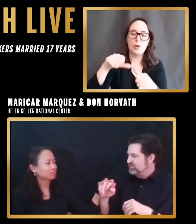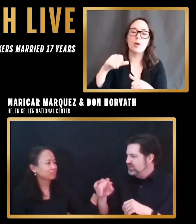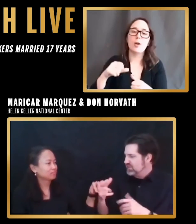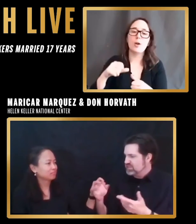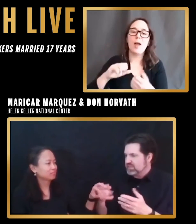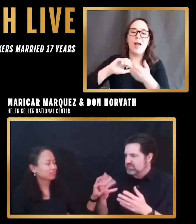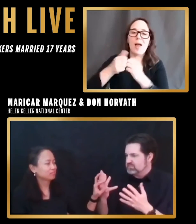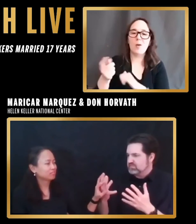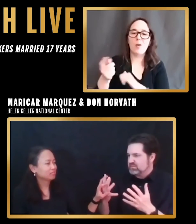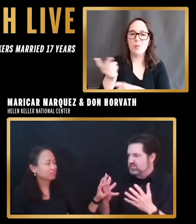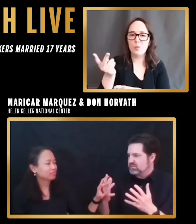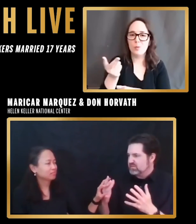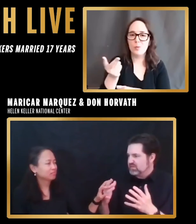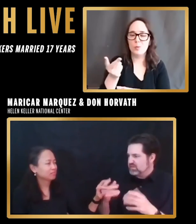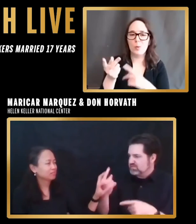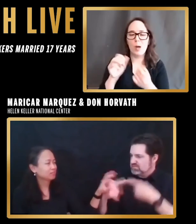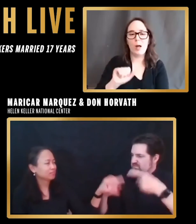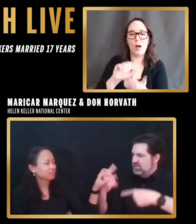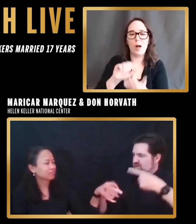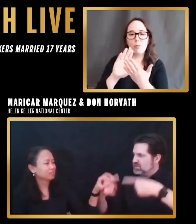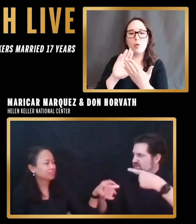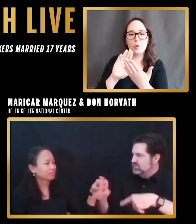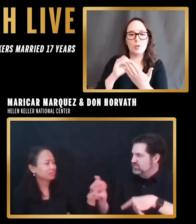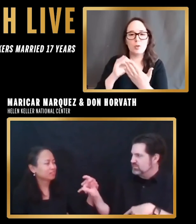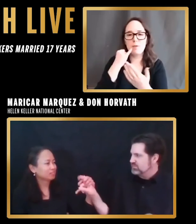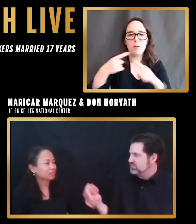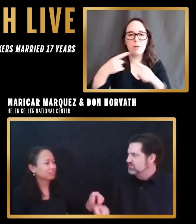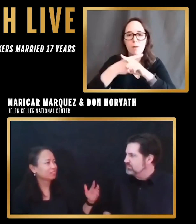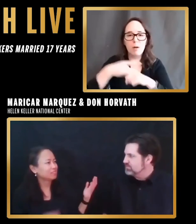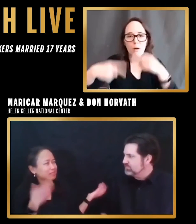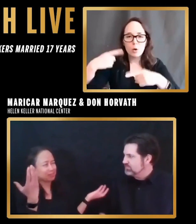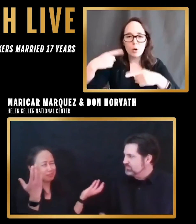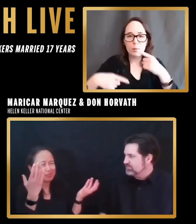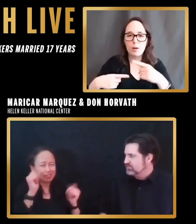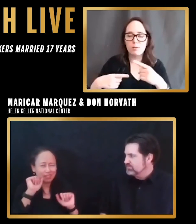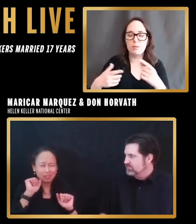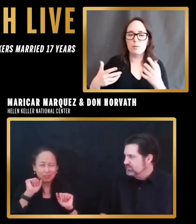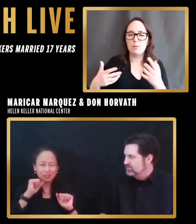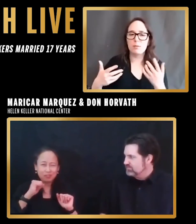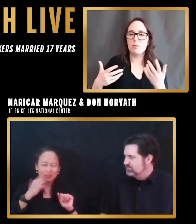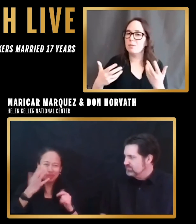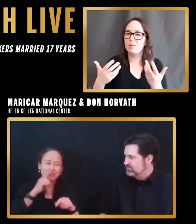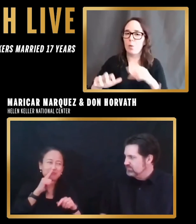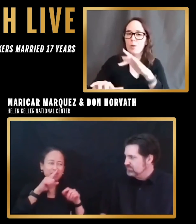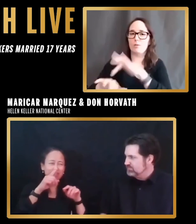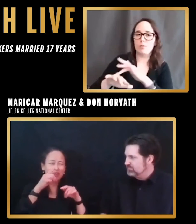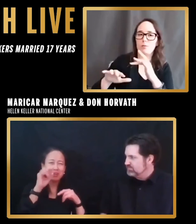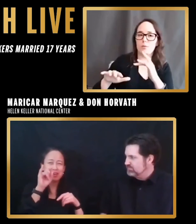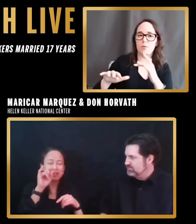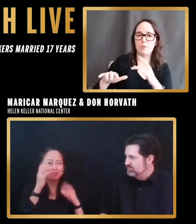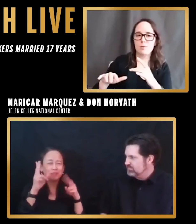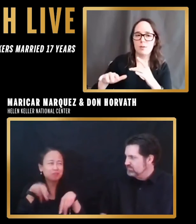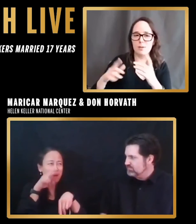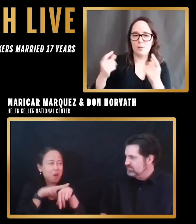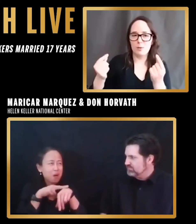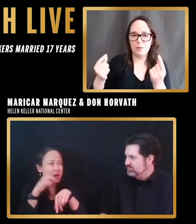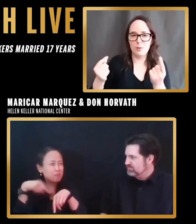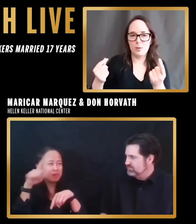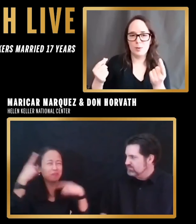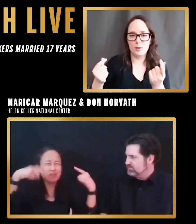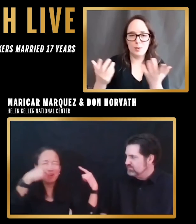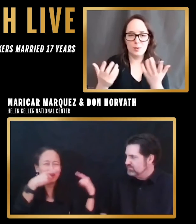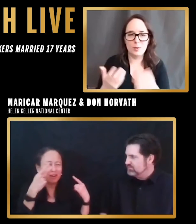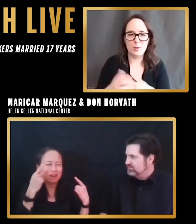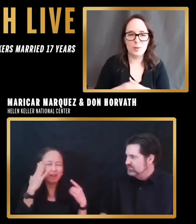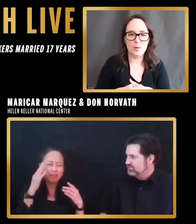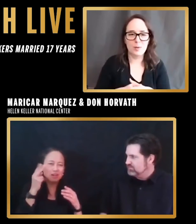do you navigate like an argument? I'm just curious from that perspective if people maybe aren't familiar with a form of communication